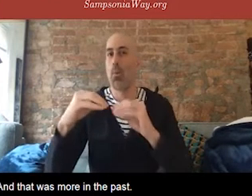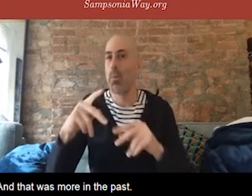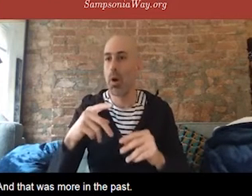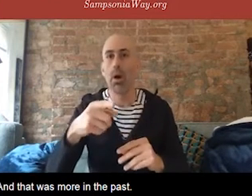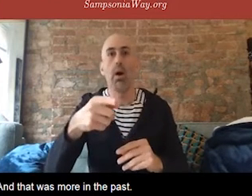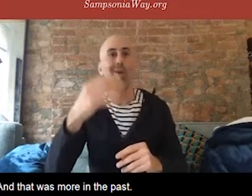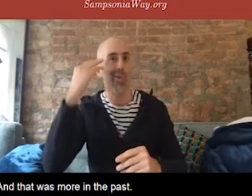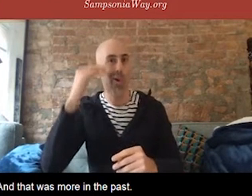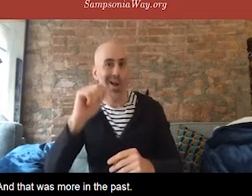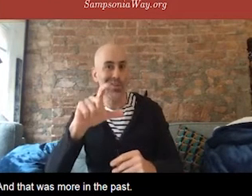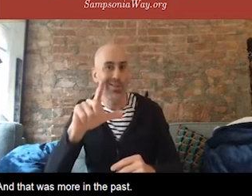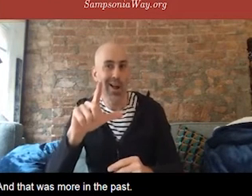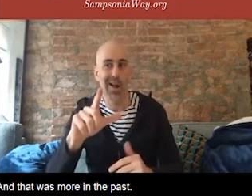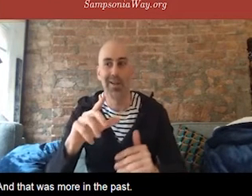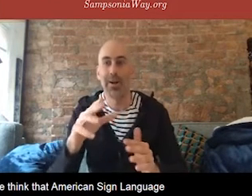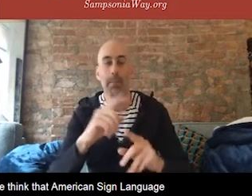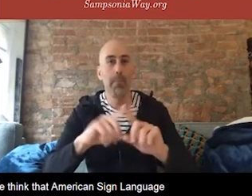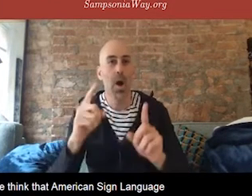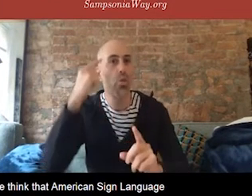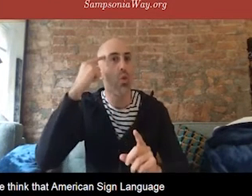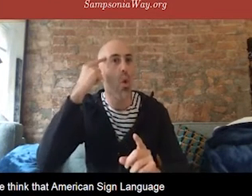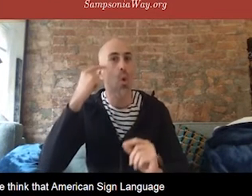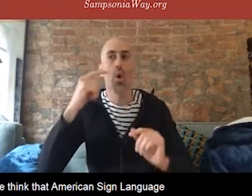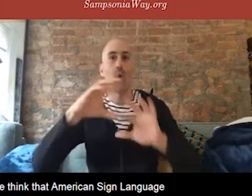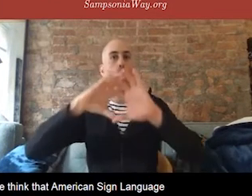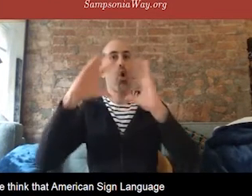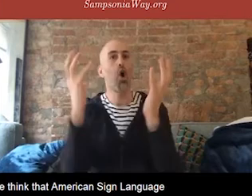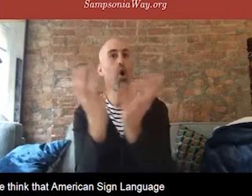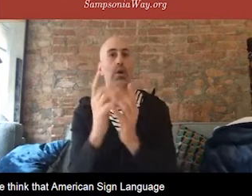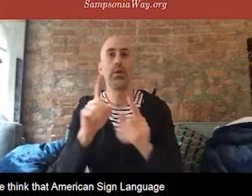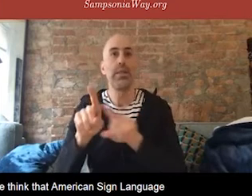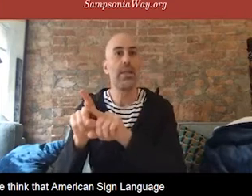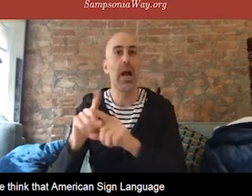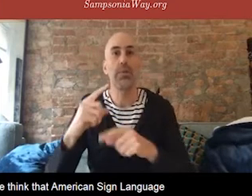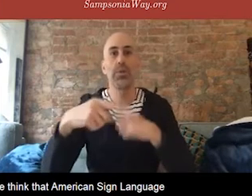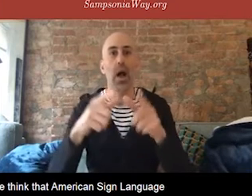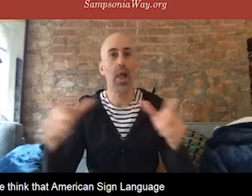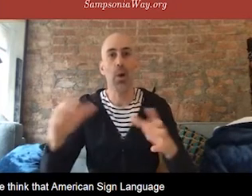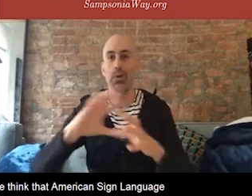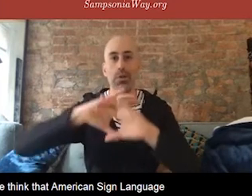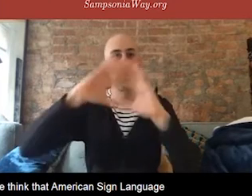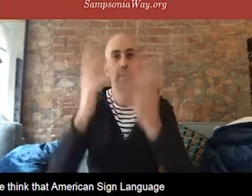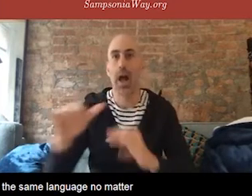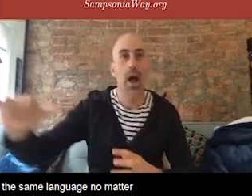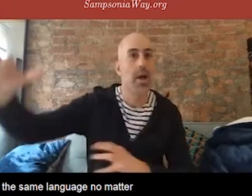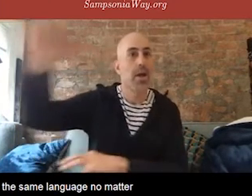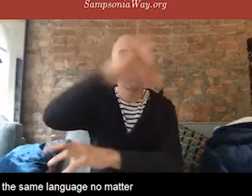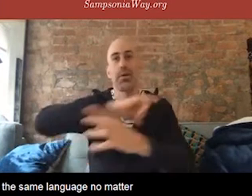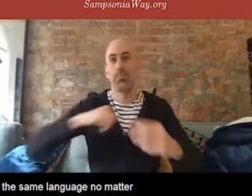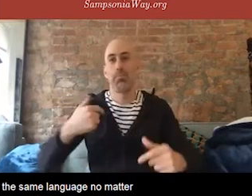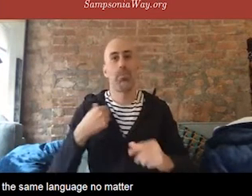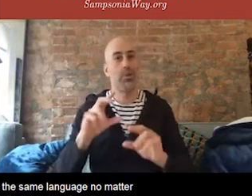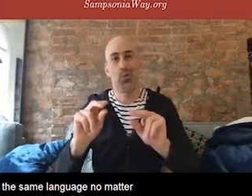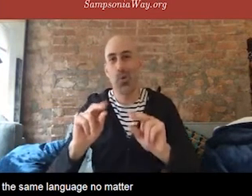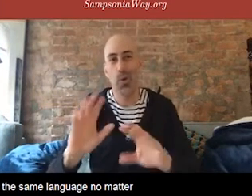often. That was more in the past. Now what we see is that more and more people think that American Sign Language is a